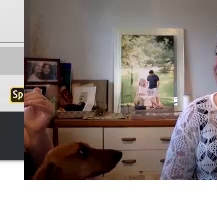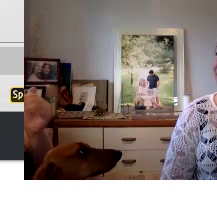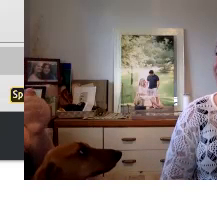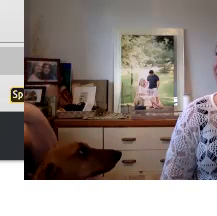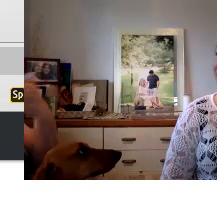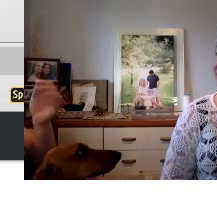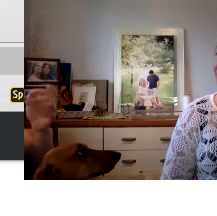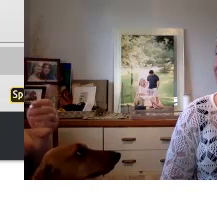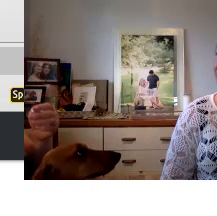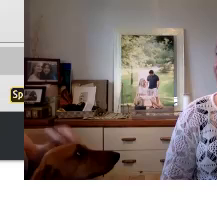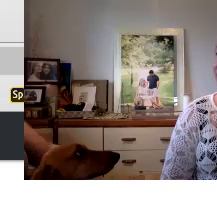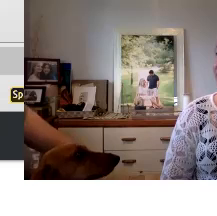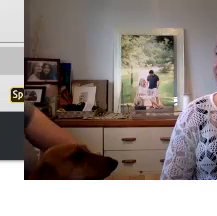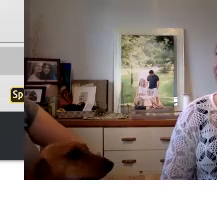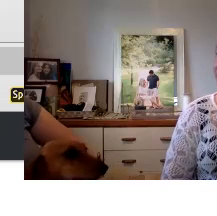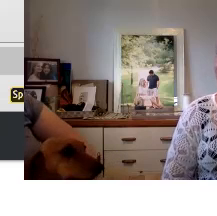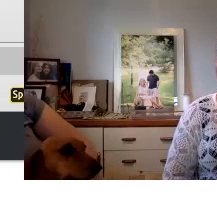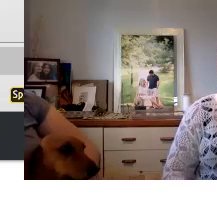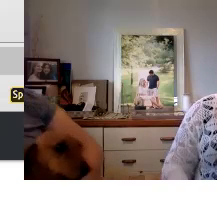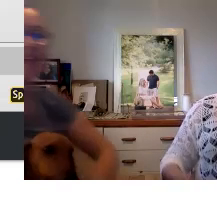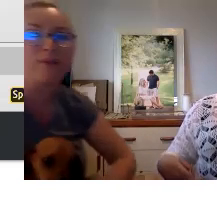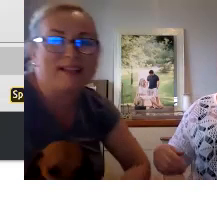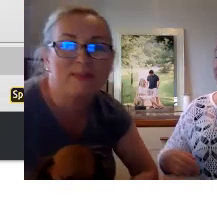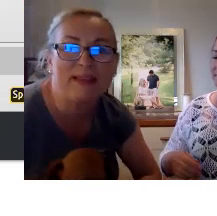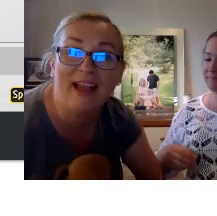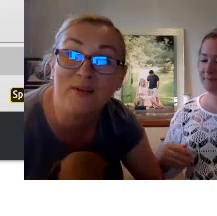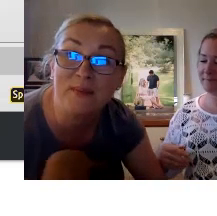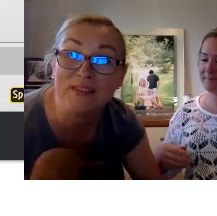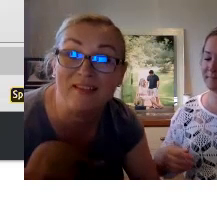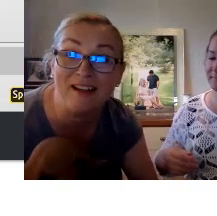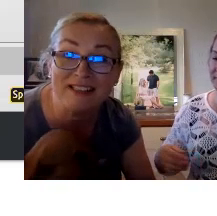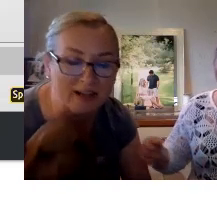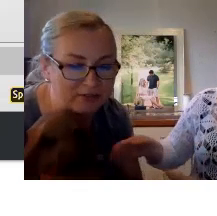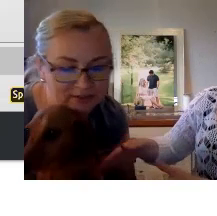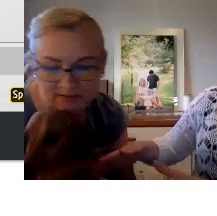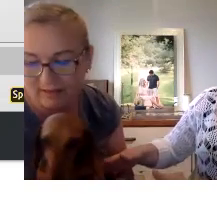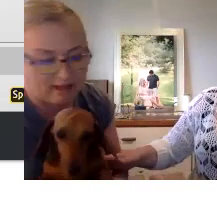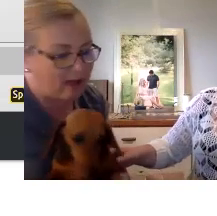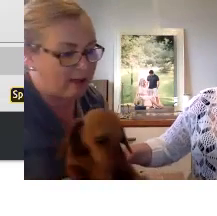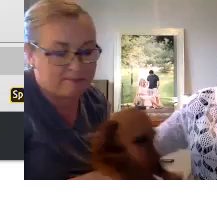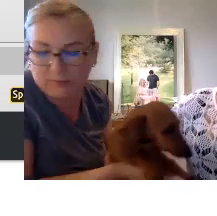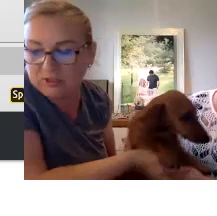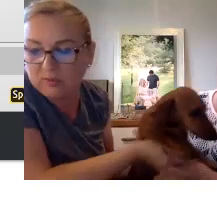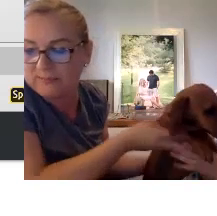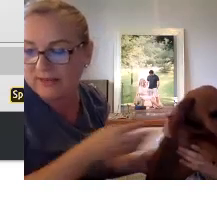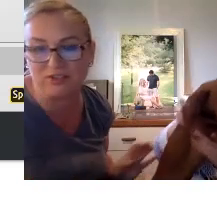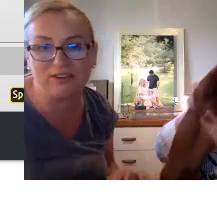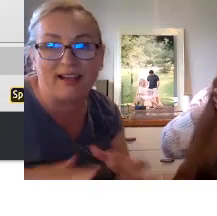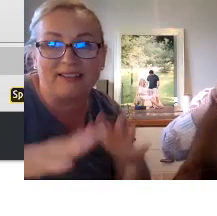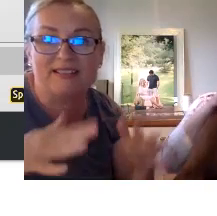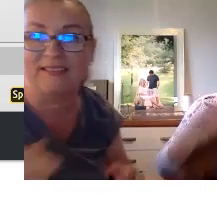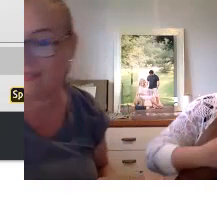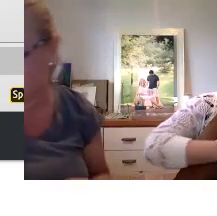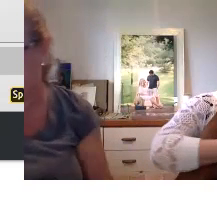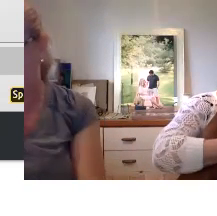How are we doing that? I know it's a lot. This is Gordana speaking. I know that was a lot to cover. We just want to make sure